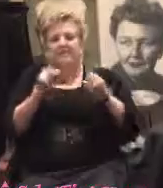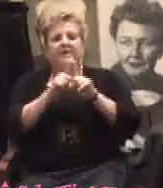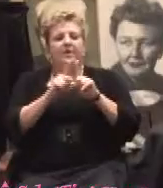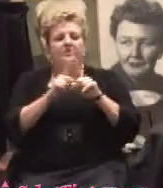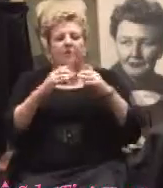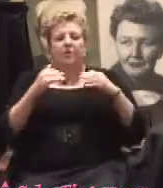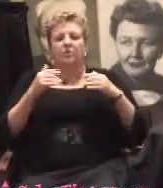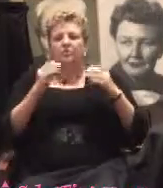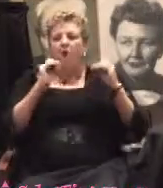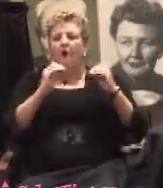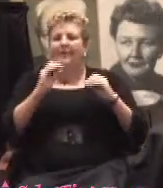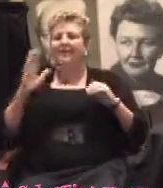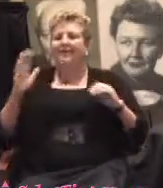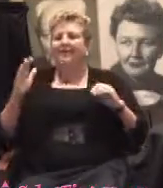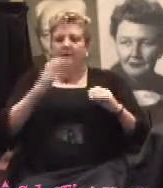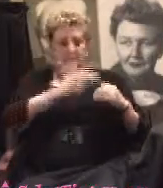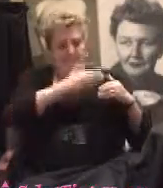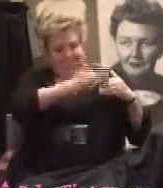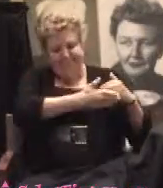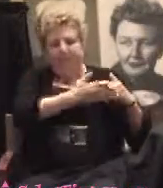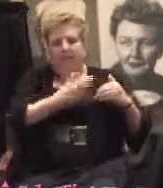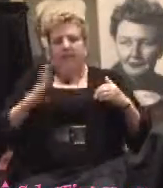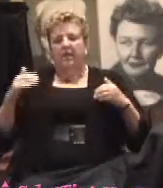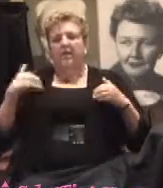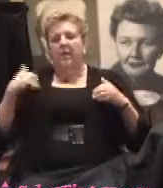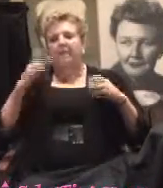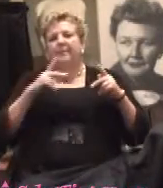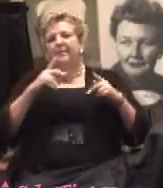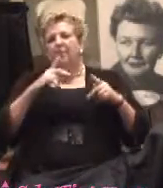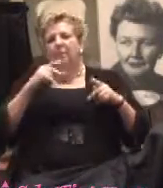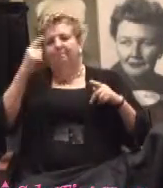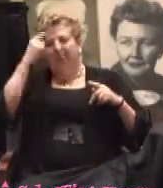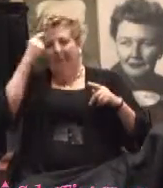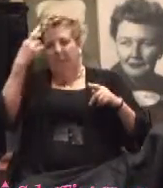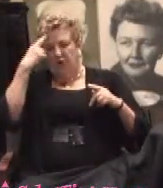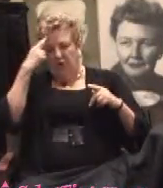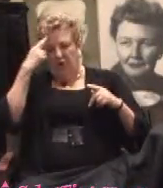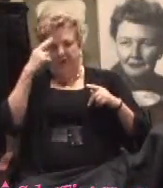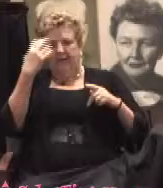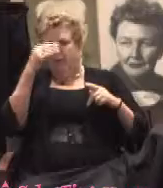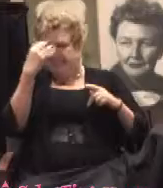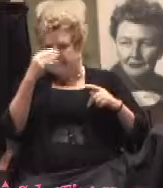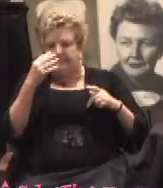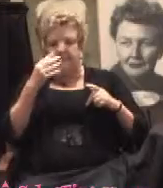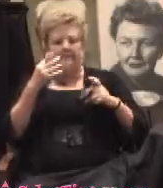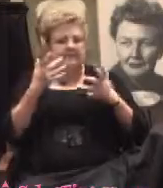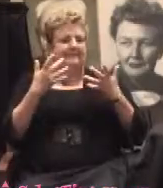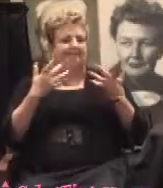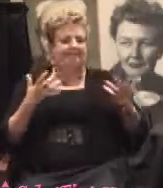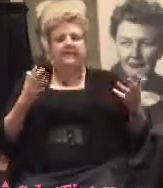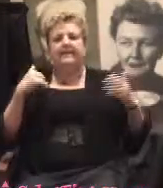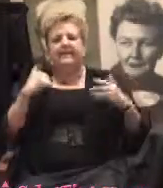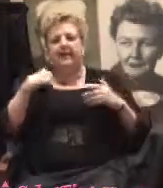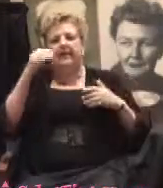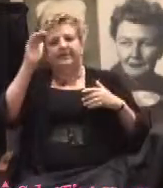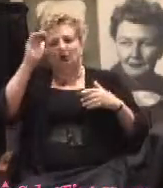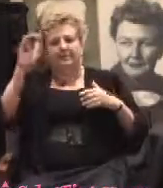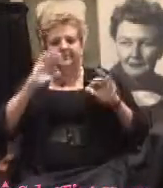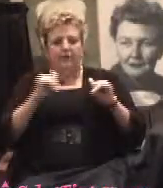like 20 to 30-year-old mentally retarded and severely autistic, or young adults how to live on their own. They taught them how to